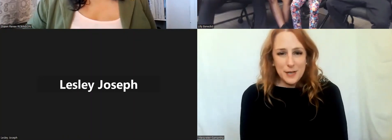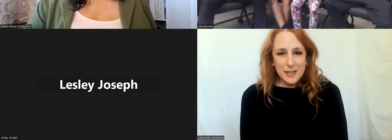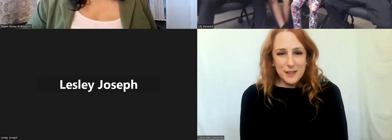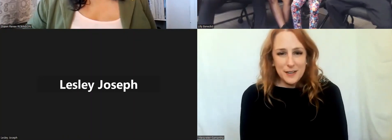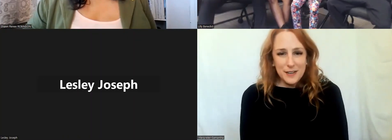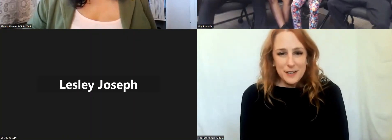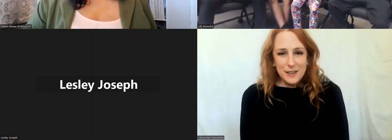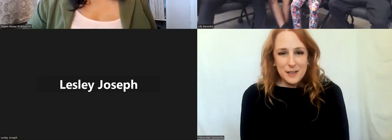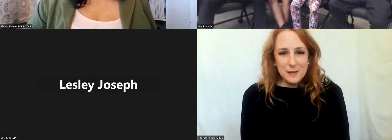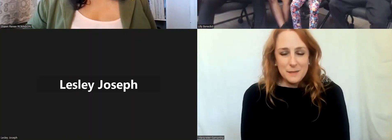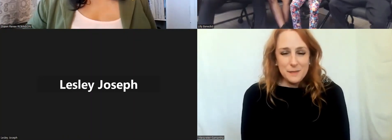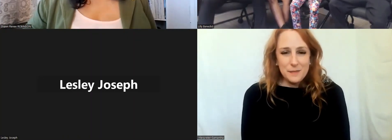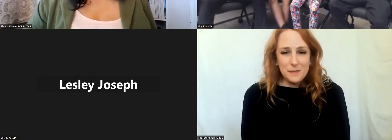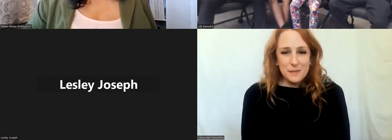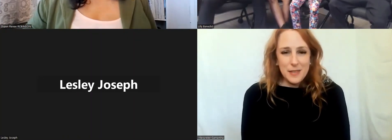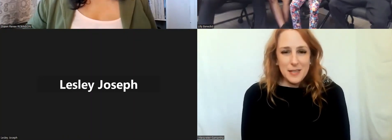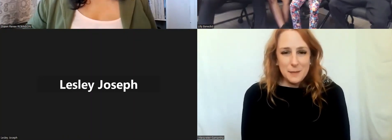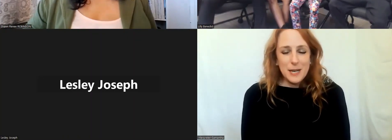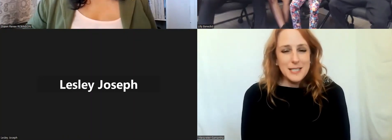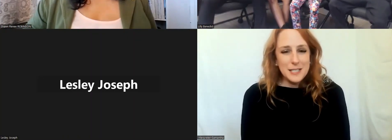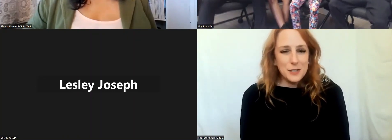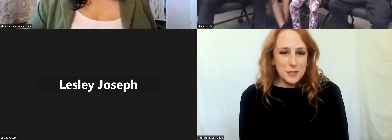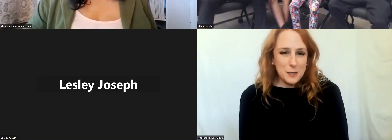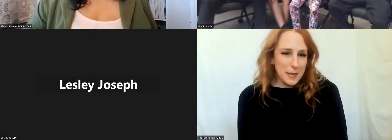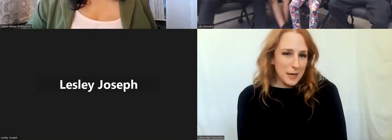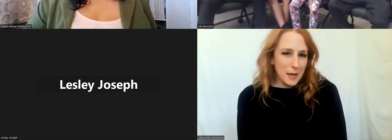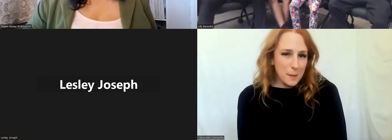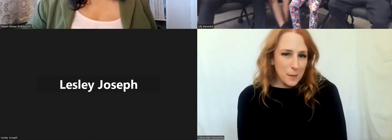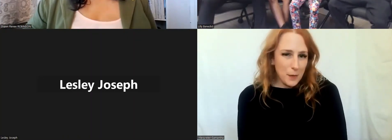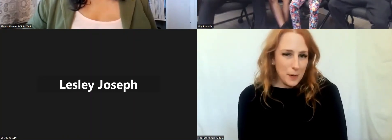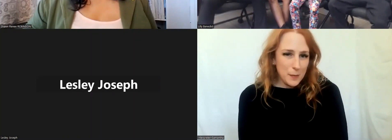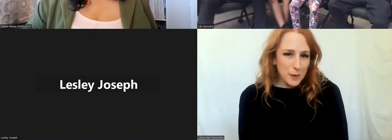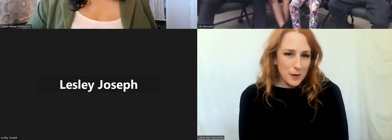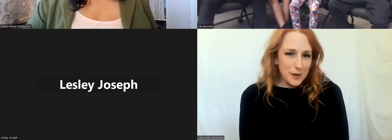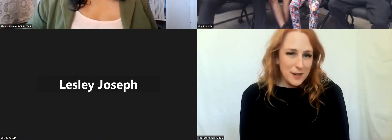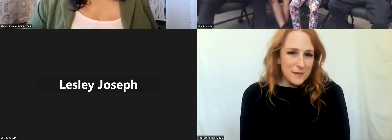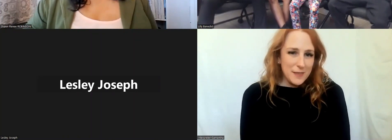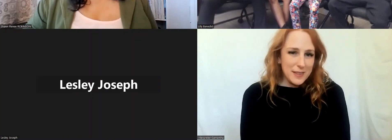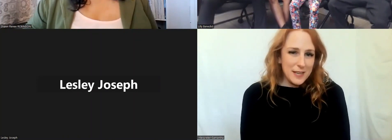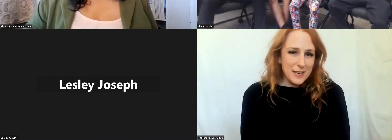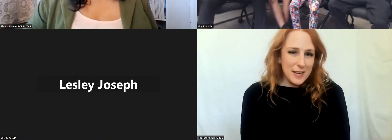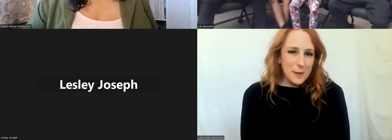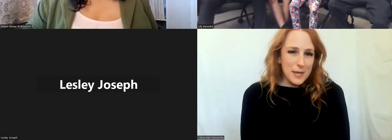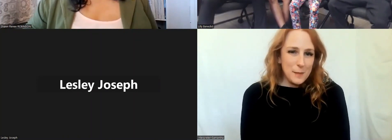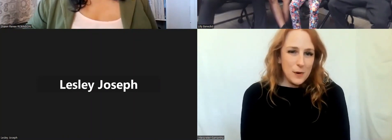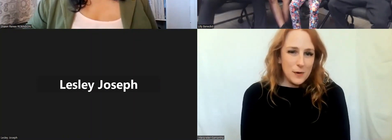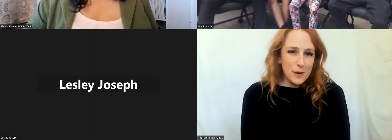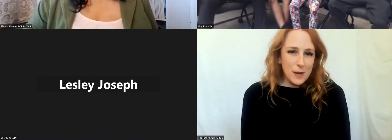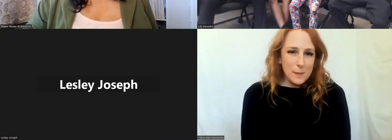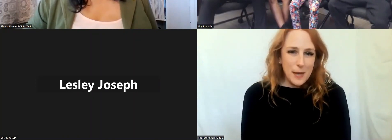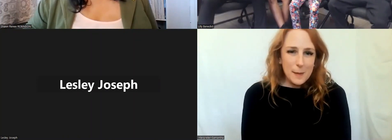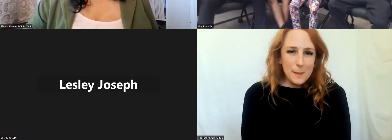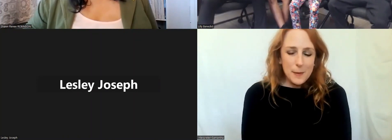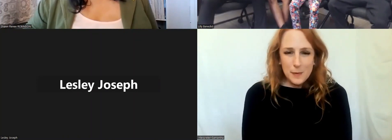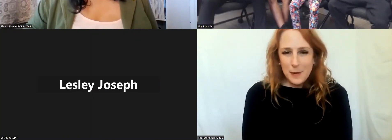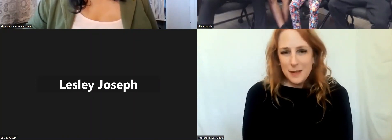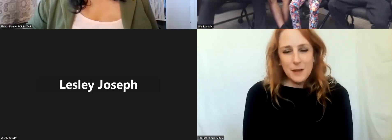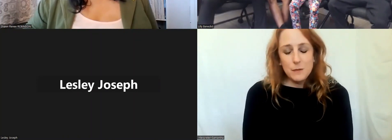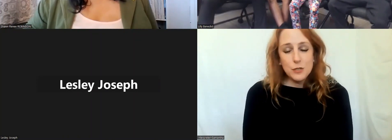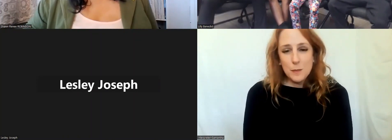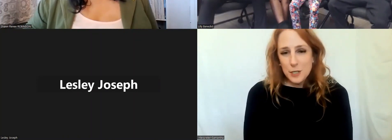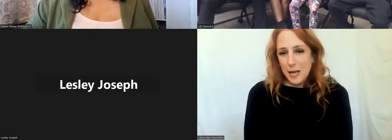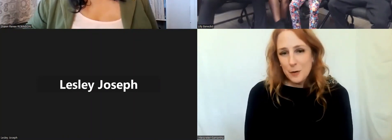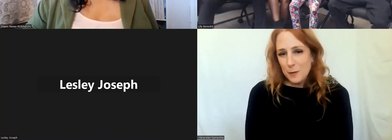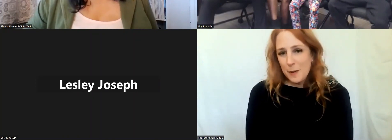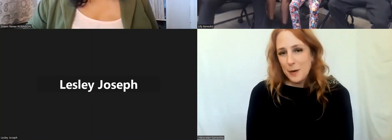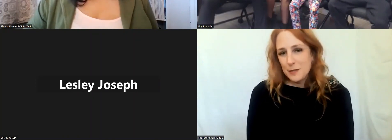lip read here. But I did start to pick it up more and more. And then I became more happy I